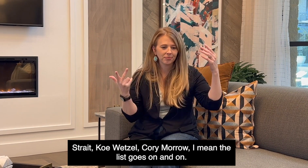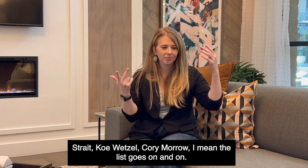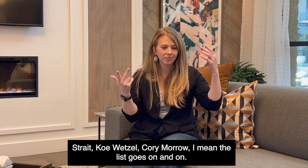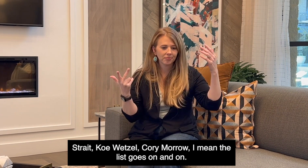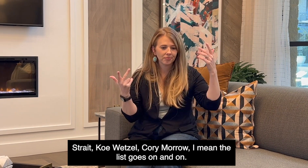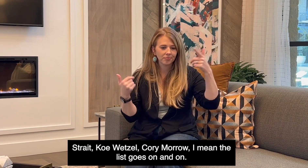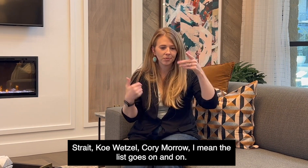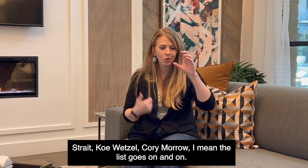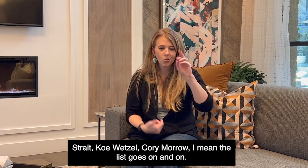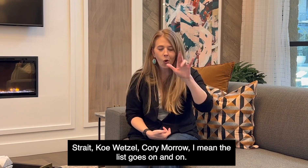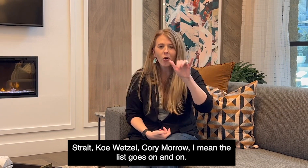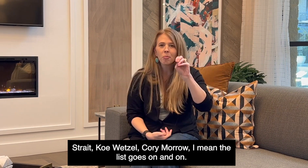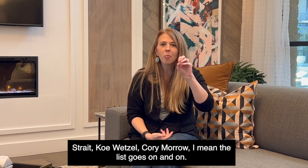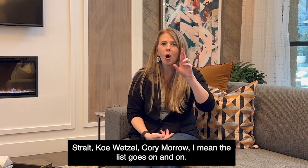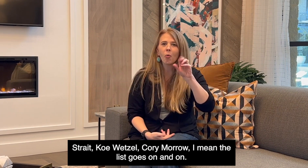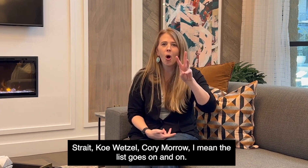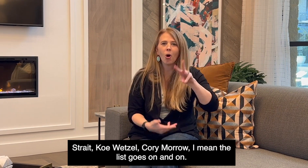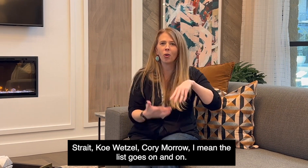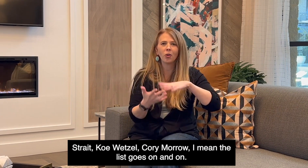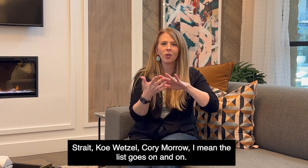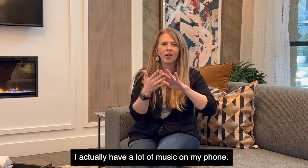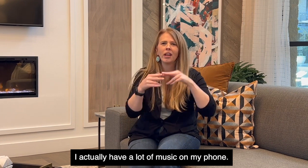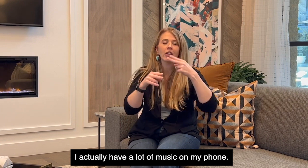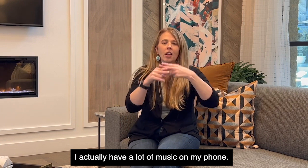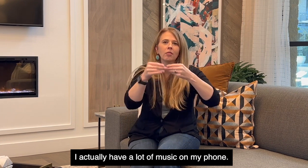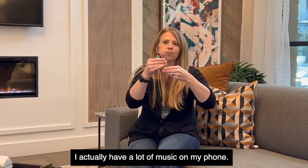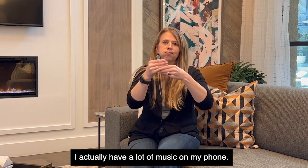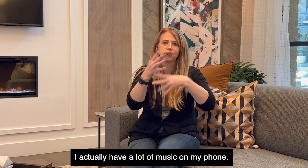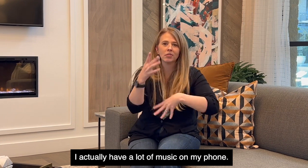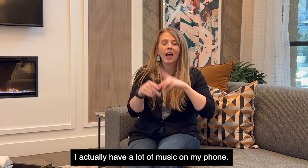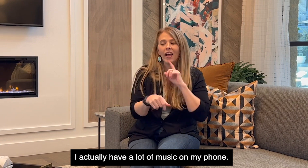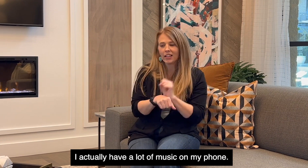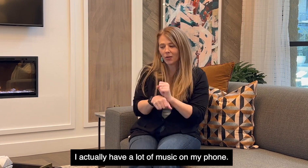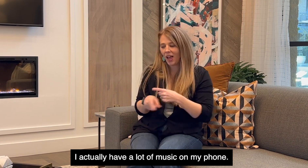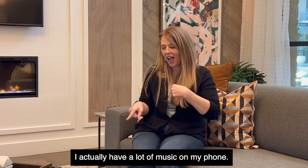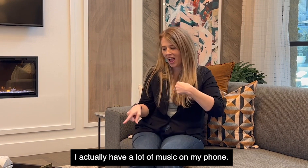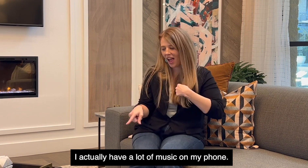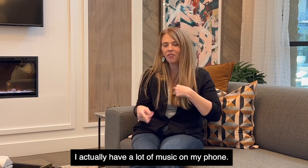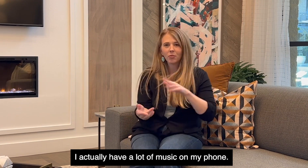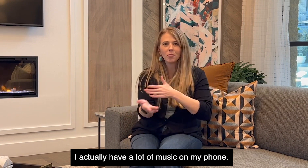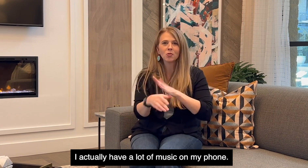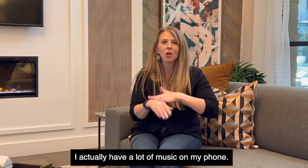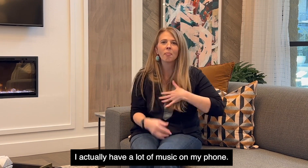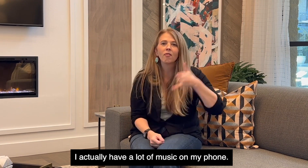Morrow. I mean, the list goes on and on. I actually have a lot of music on my phone.